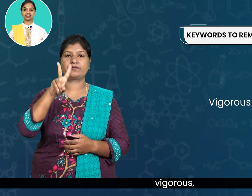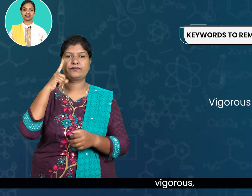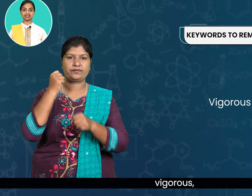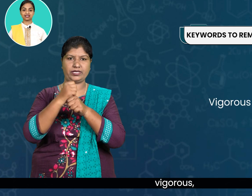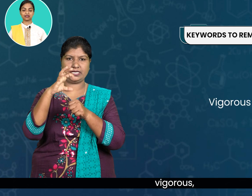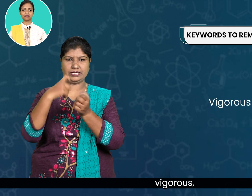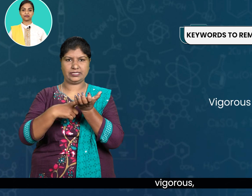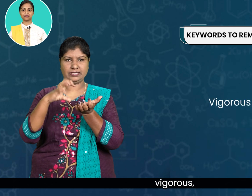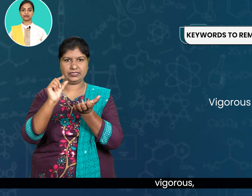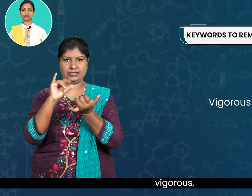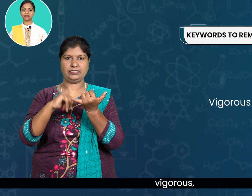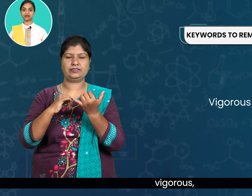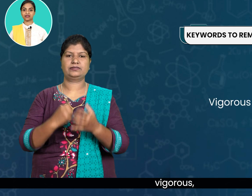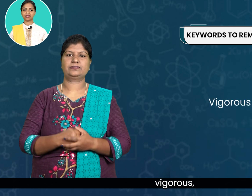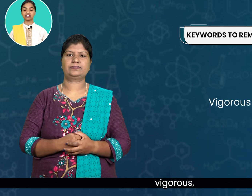vigorous,